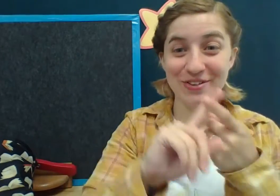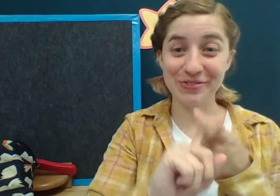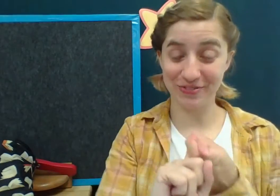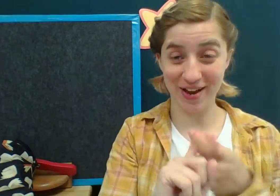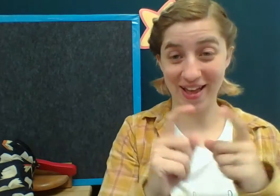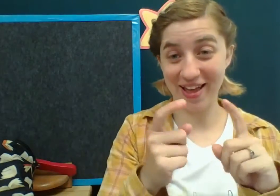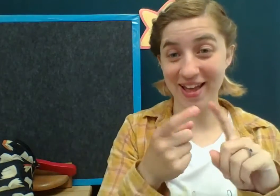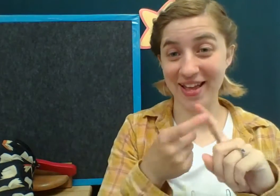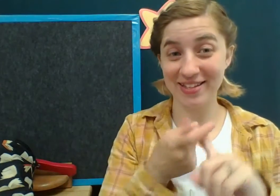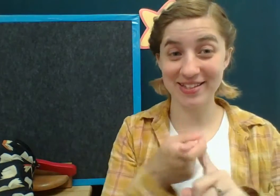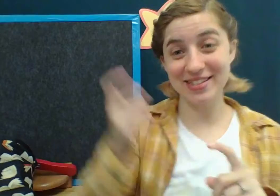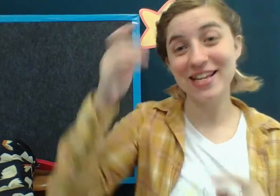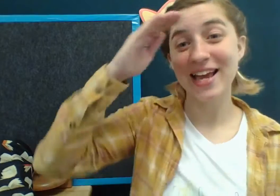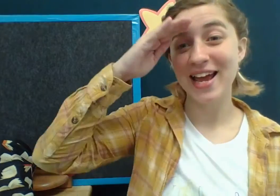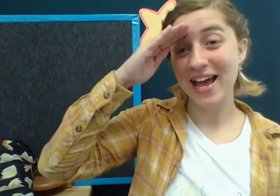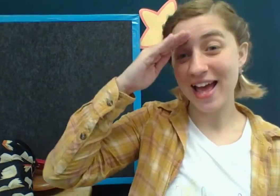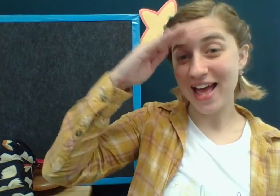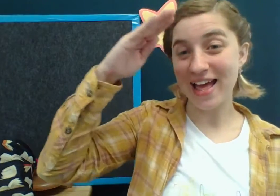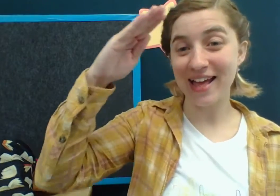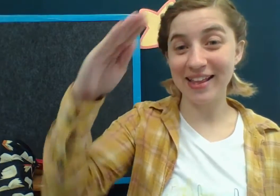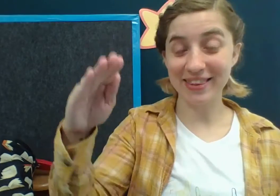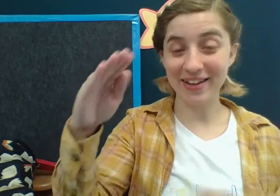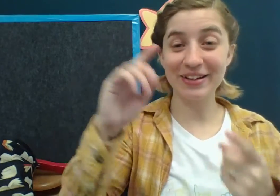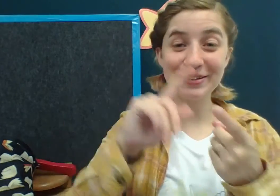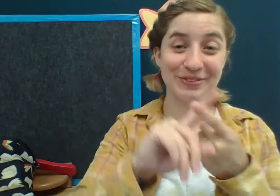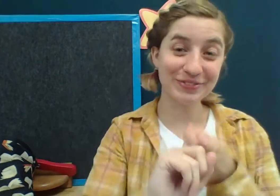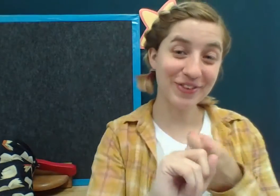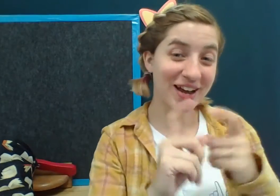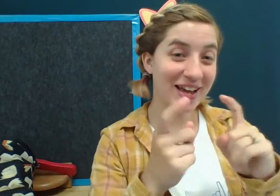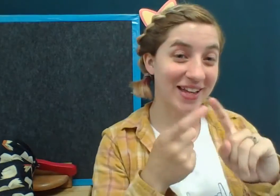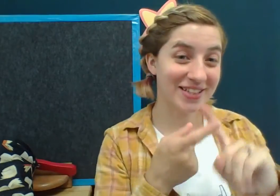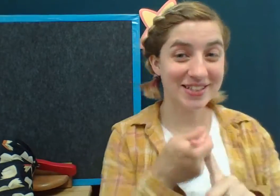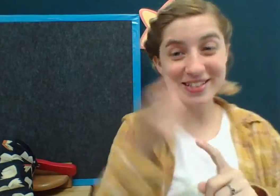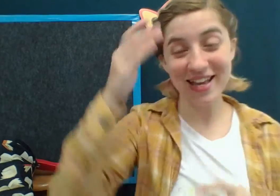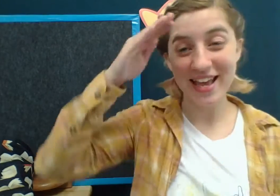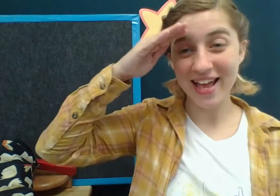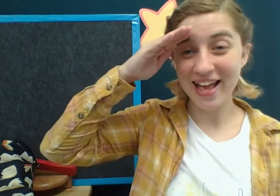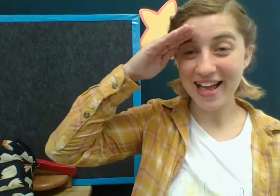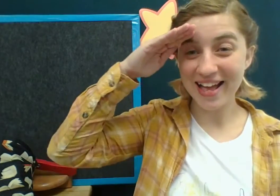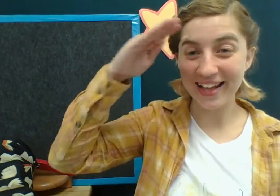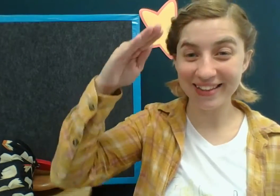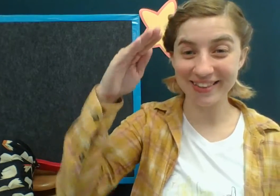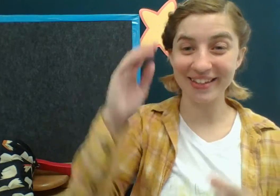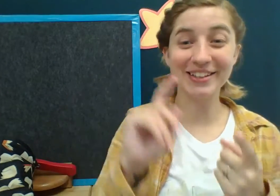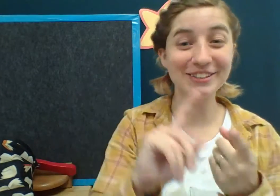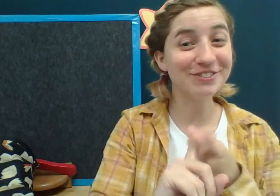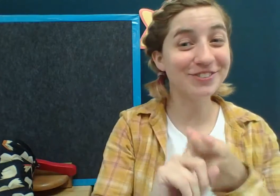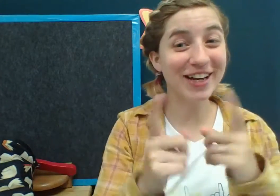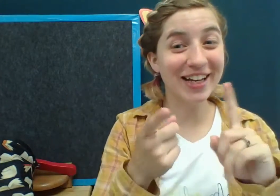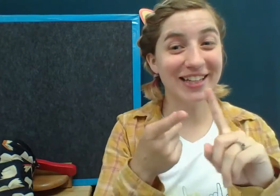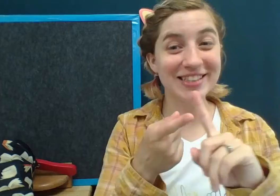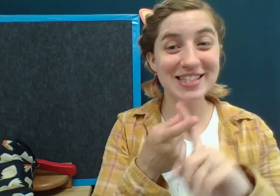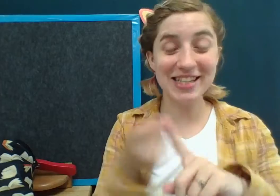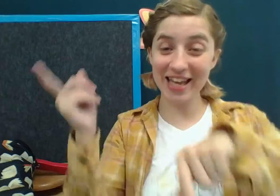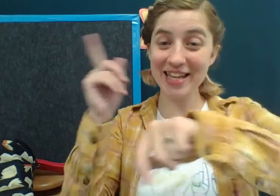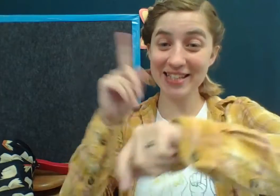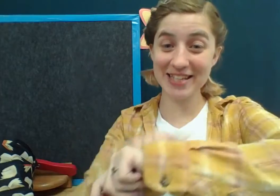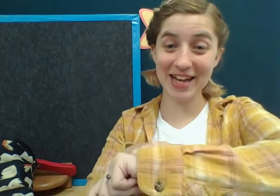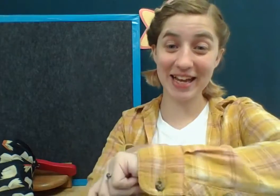Hello, friends. Hello, friends. Hello, friends. It's